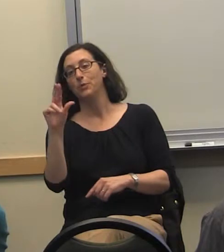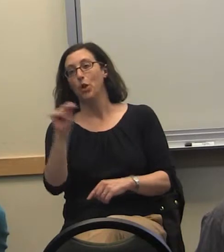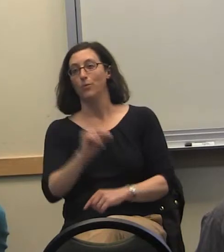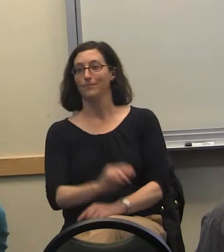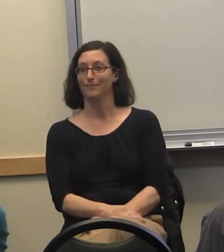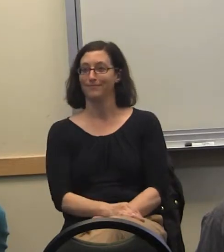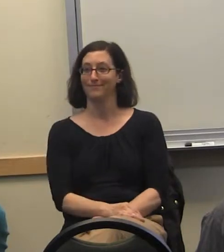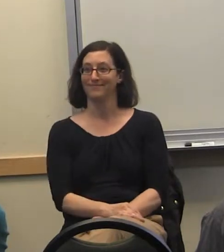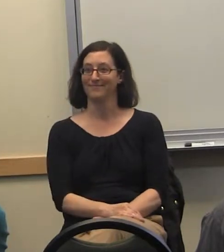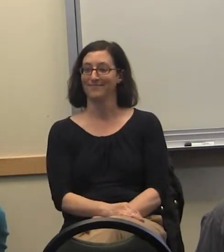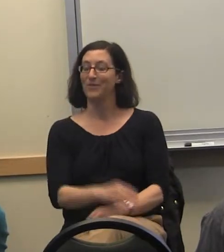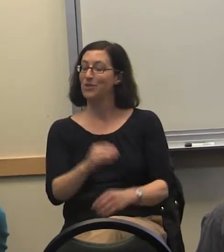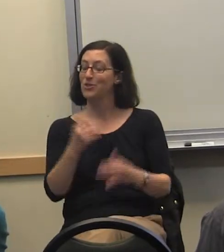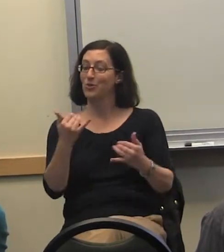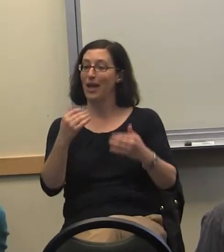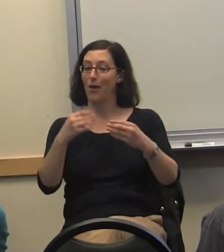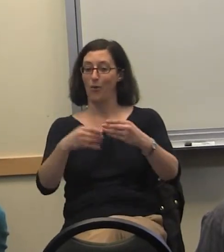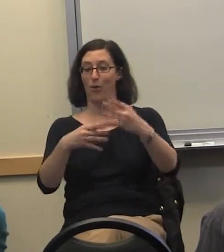Doc.